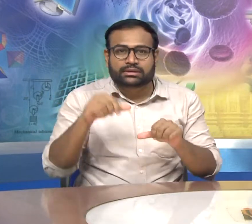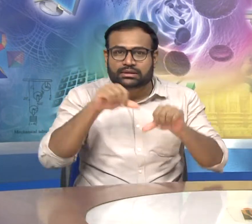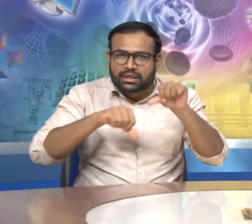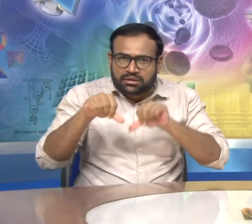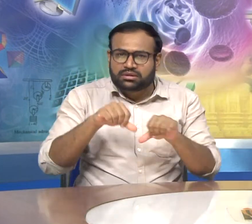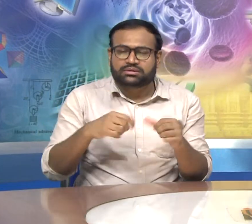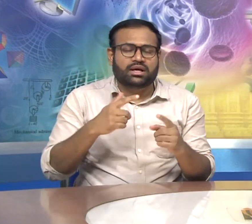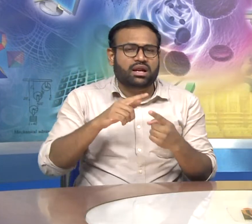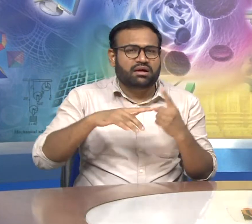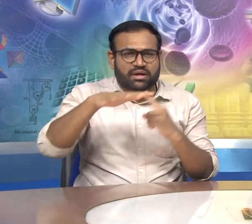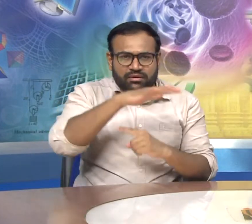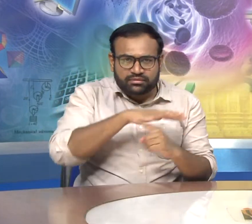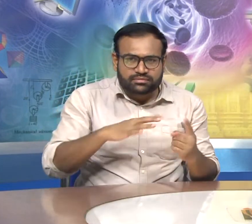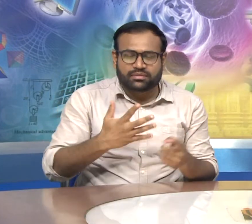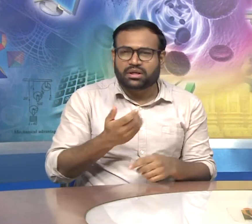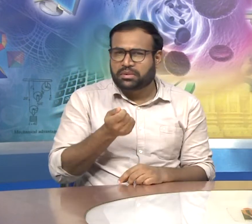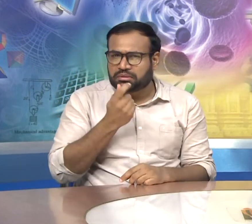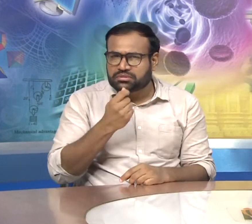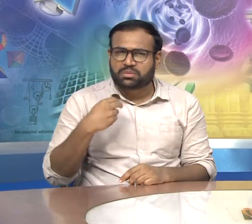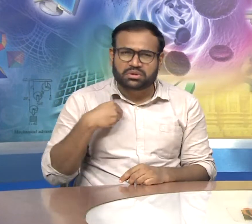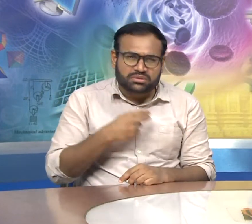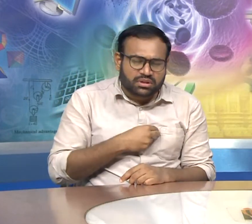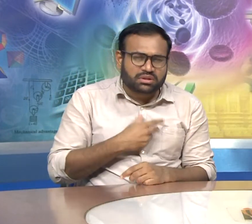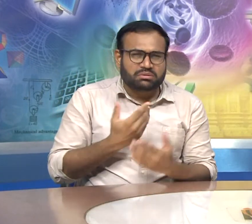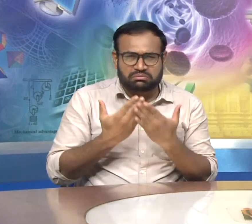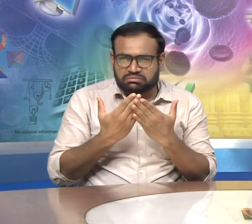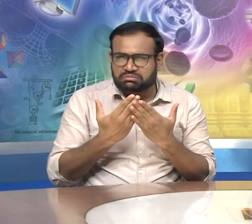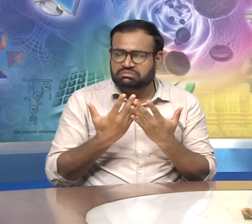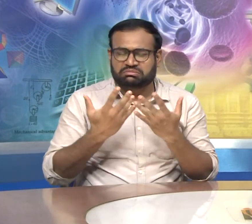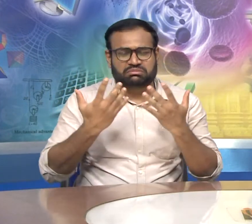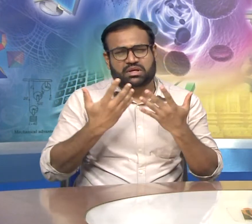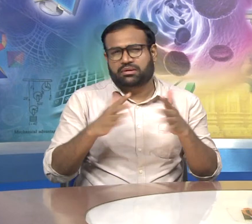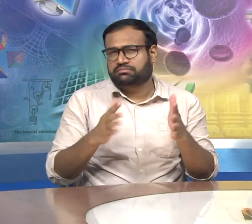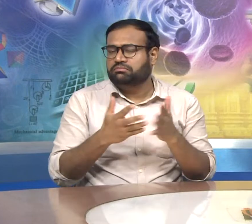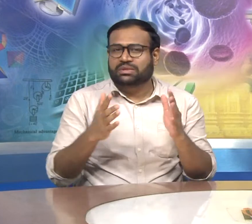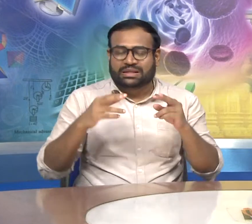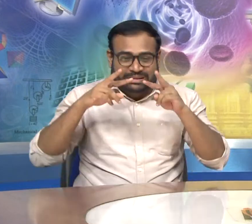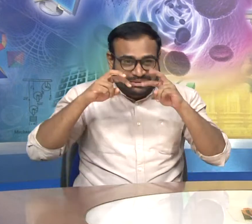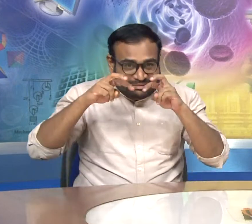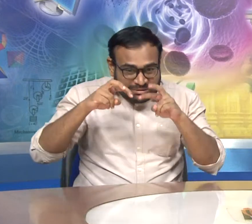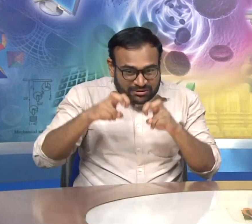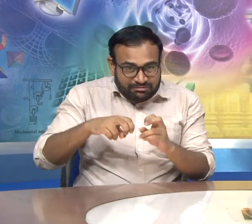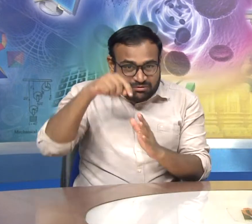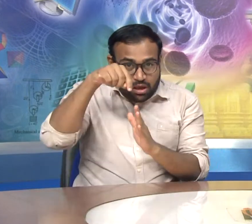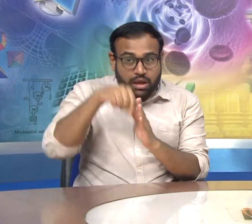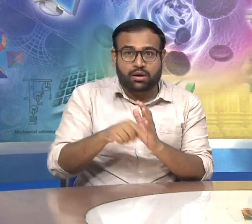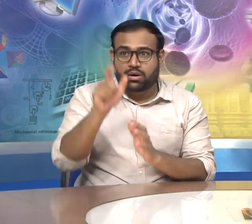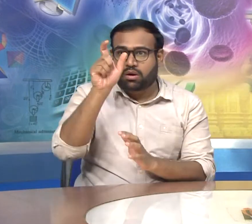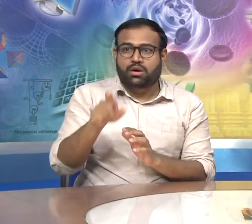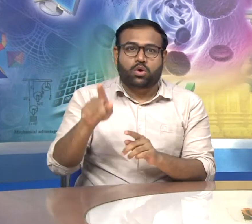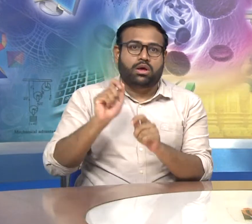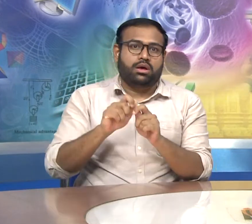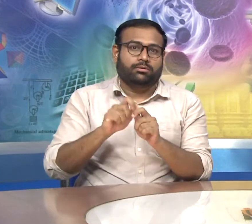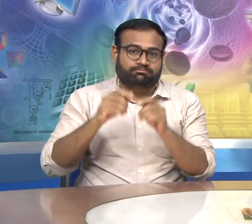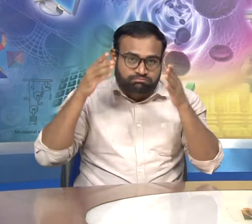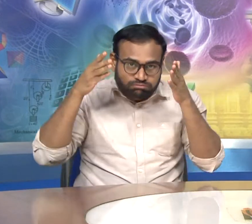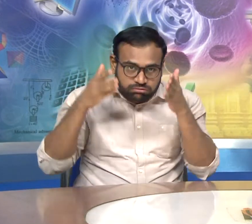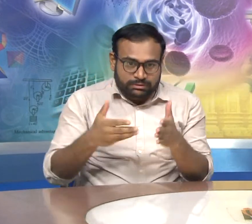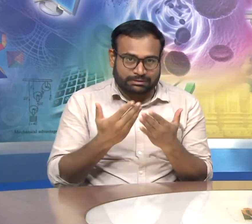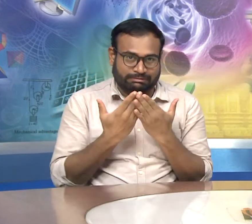We call them researcher, like scientists or environmentalists or doctors, because they study in a